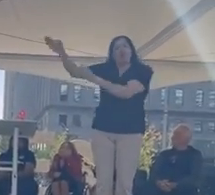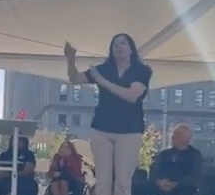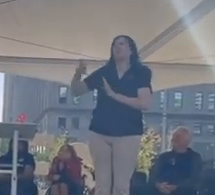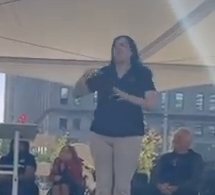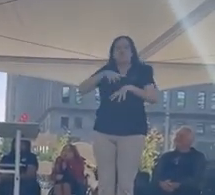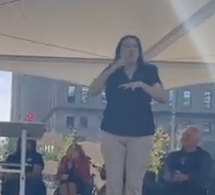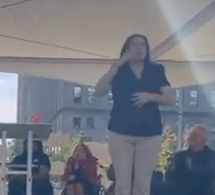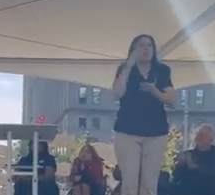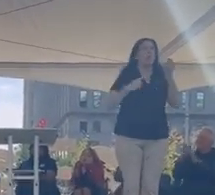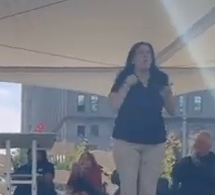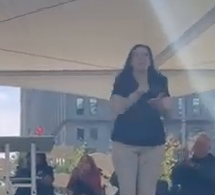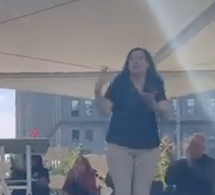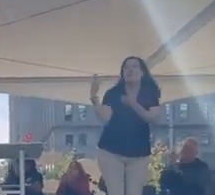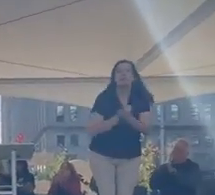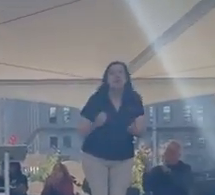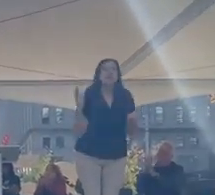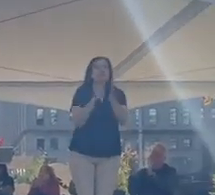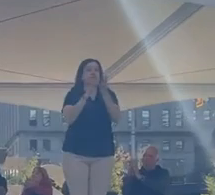we deserve.